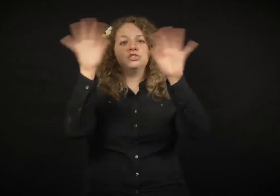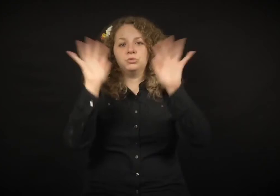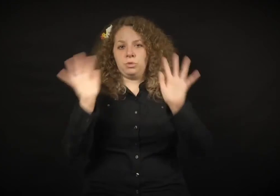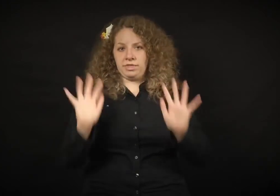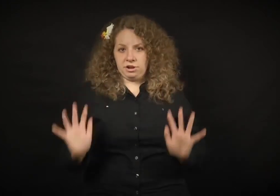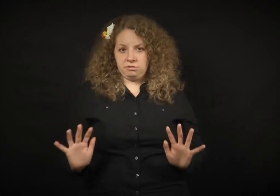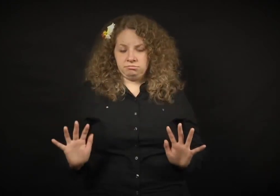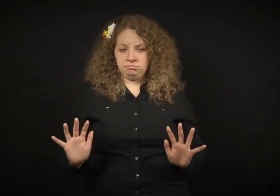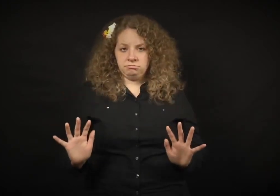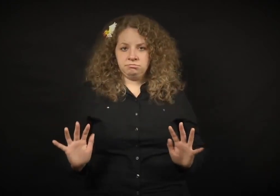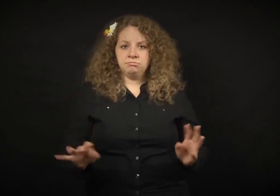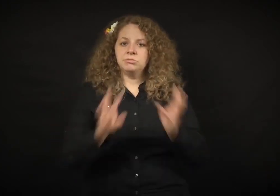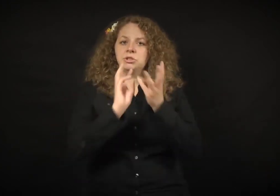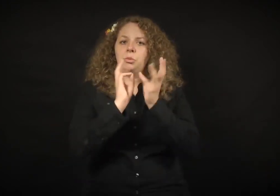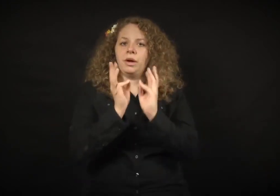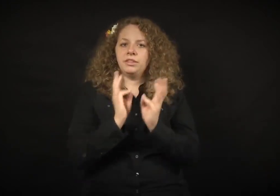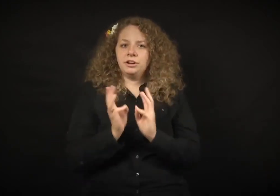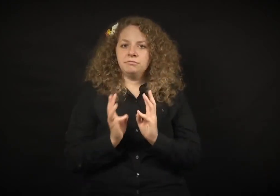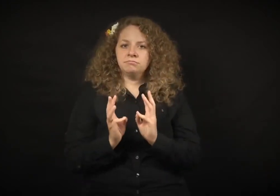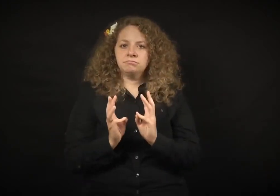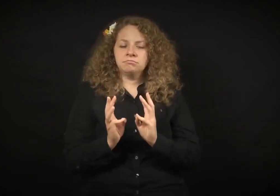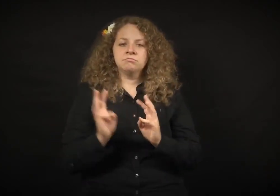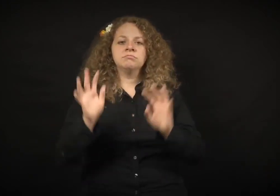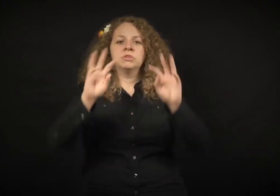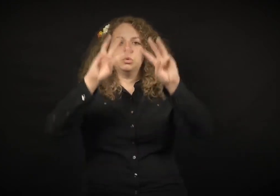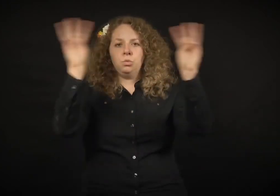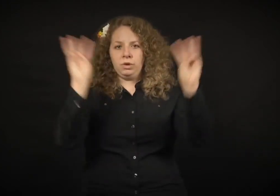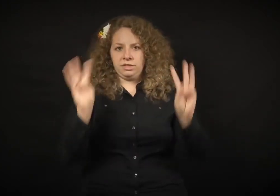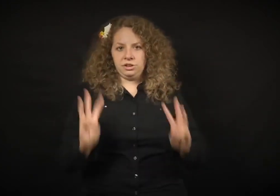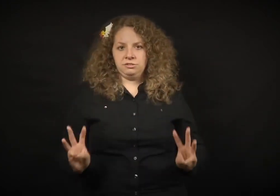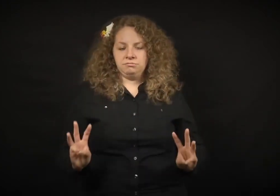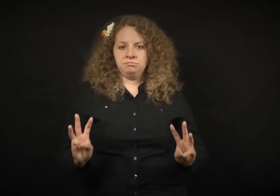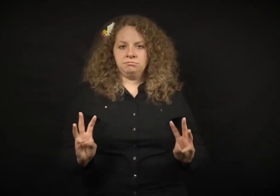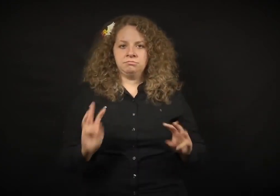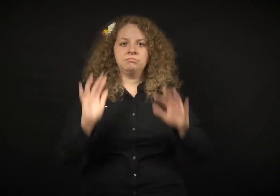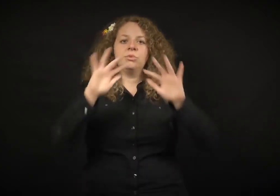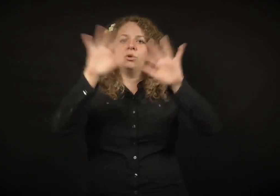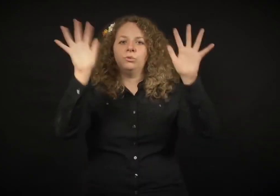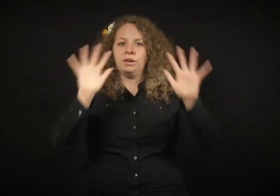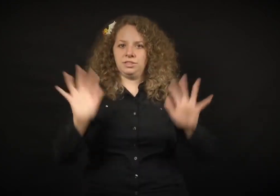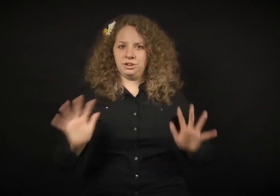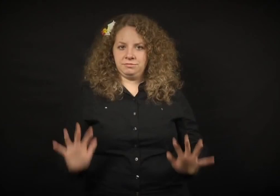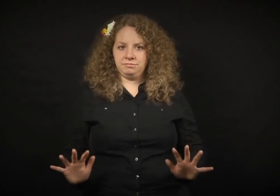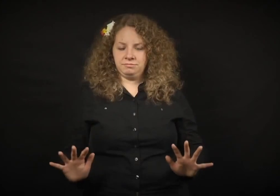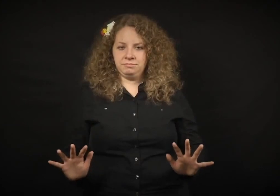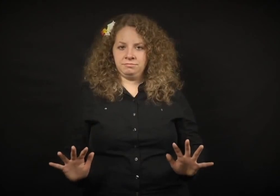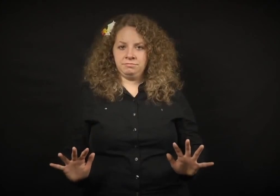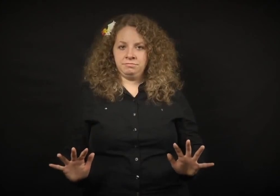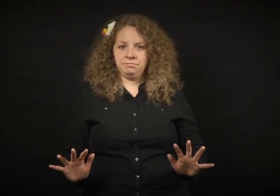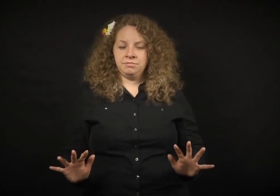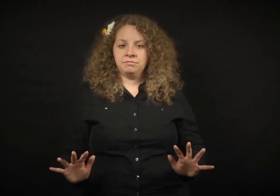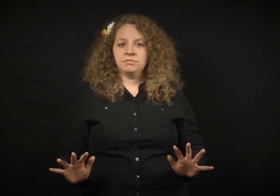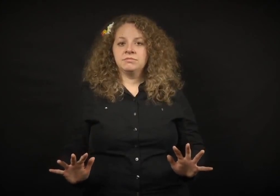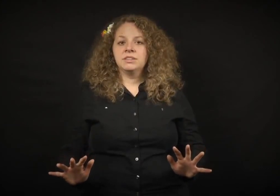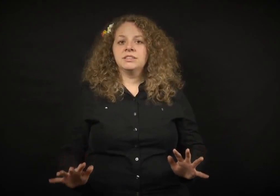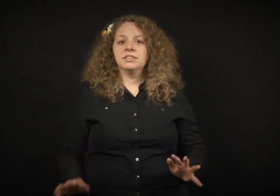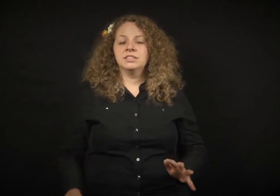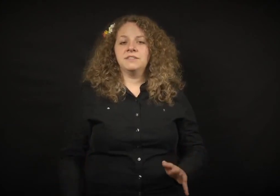just weather. So weather, weather, or weather. The sign